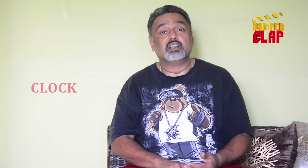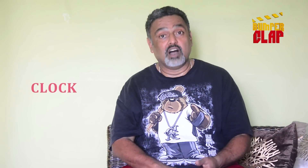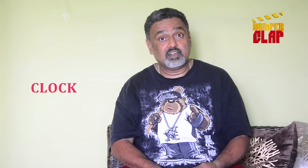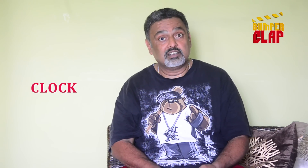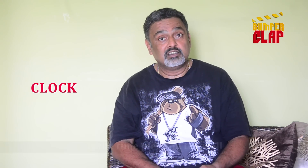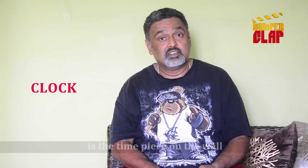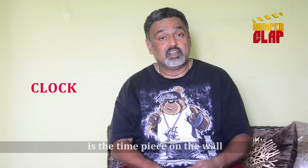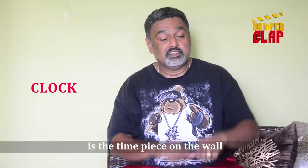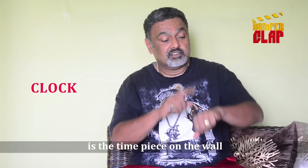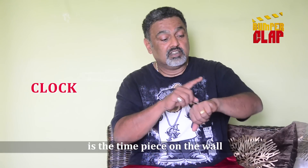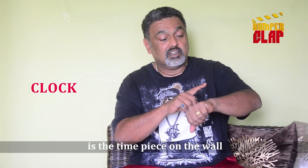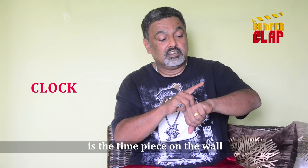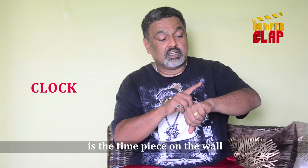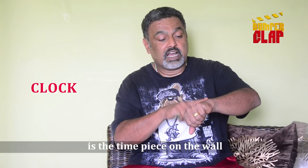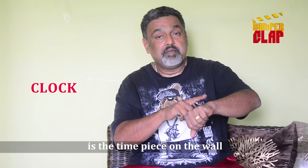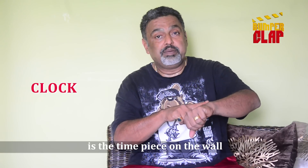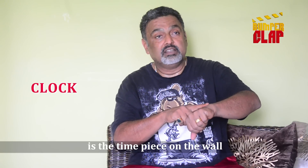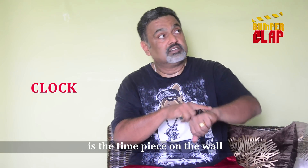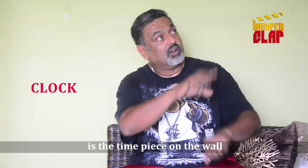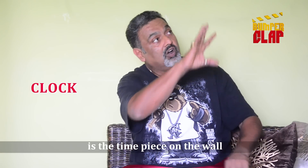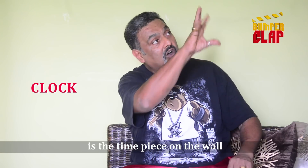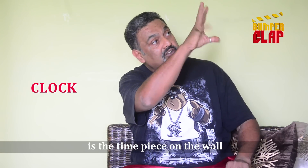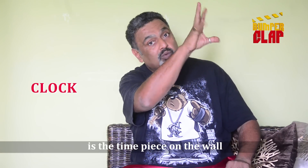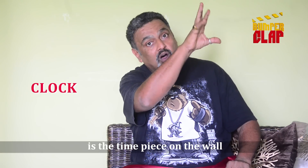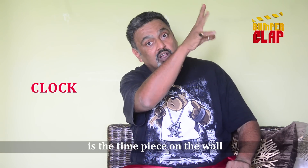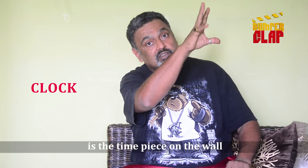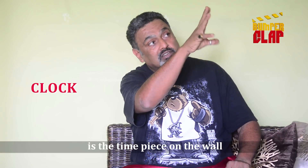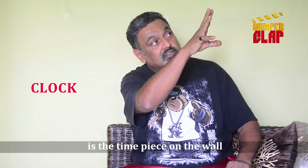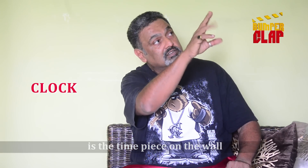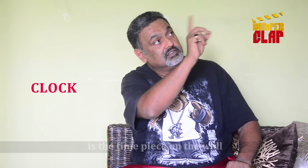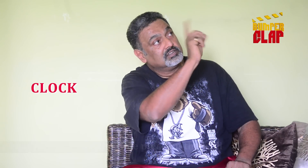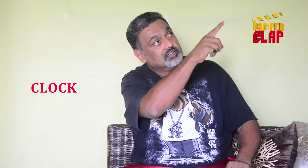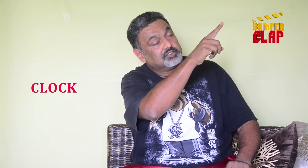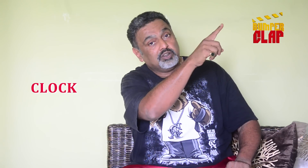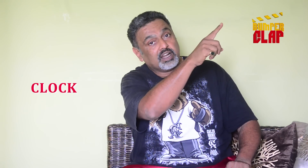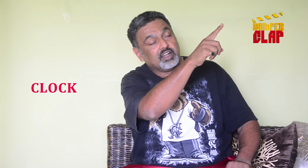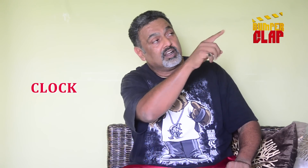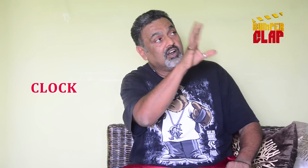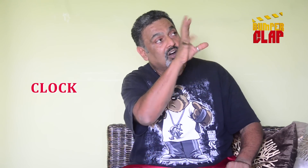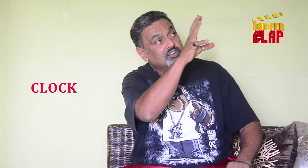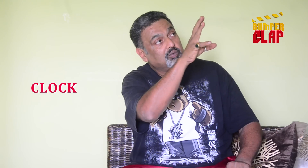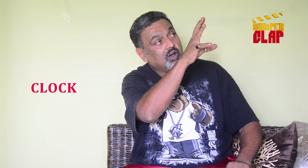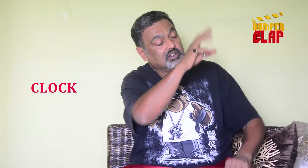clock is the timepiece on the wall so look at it on the wall